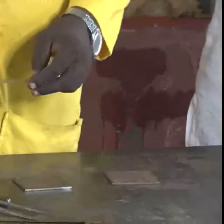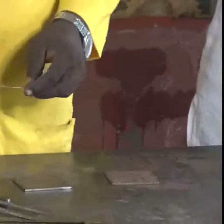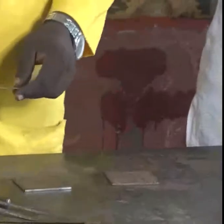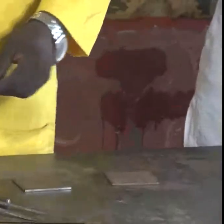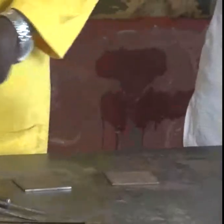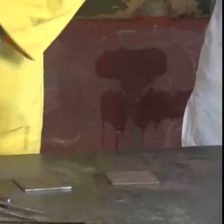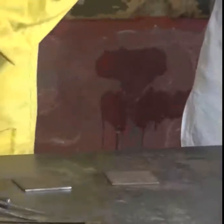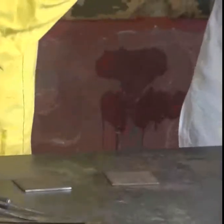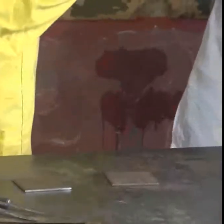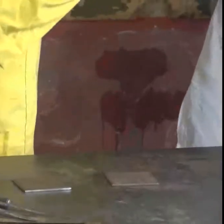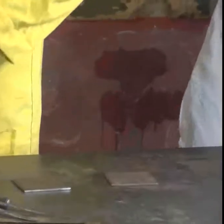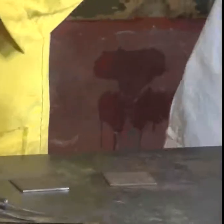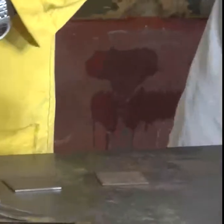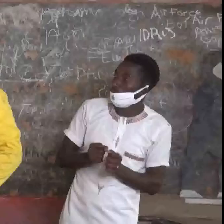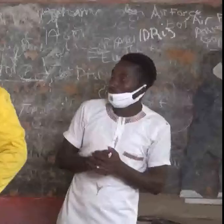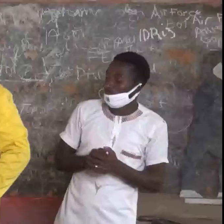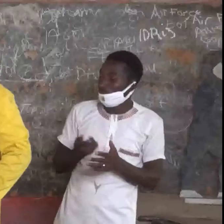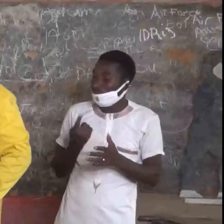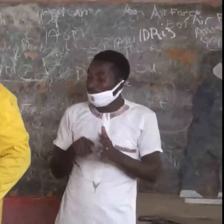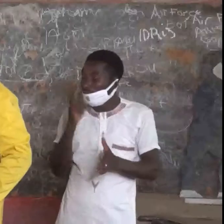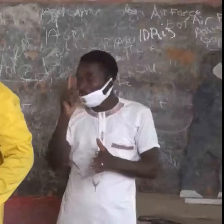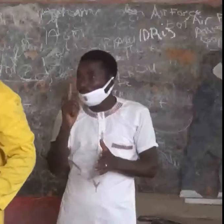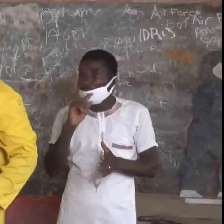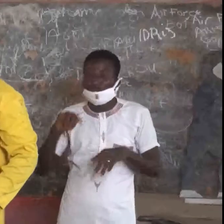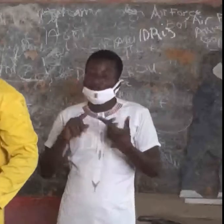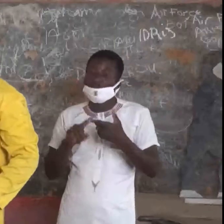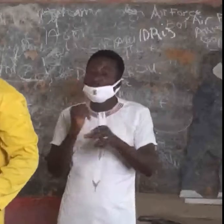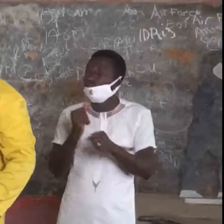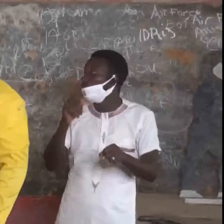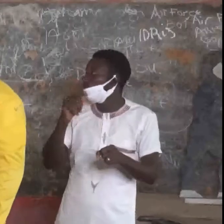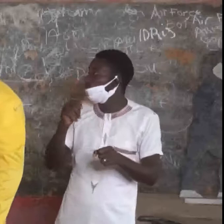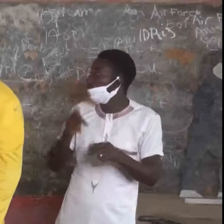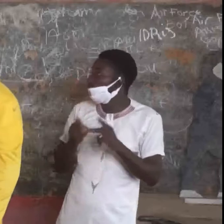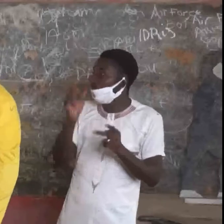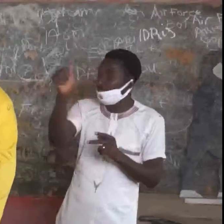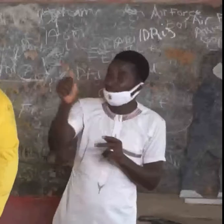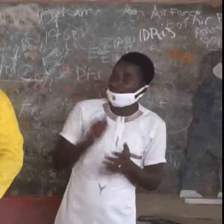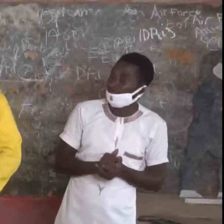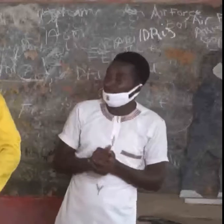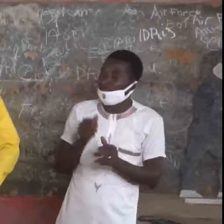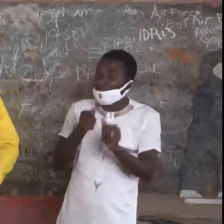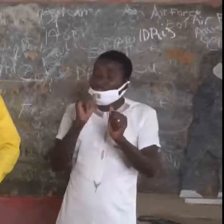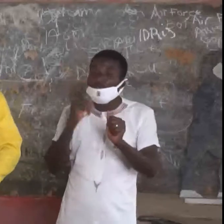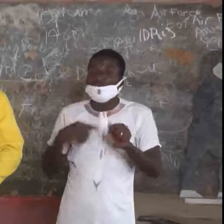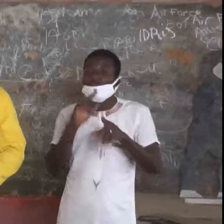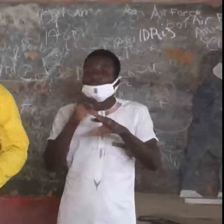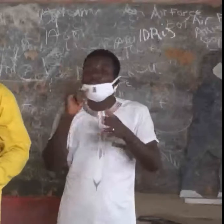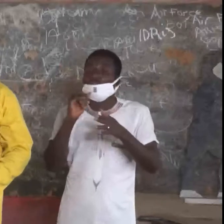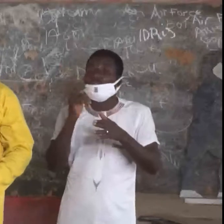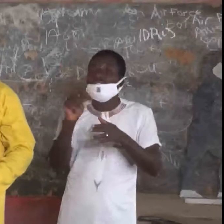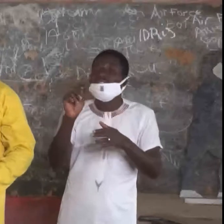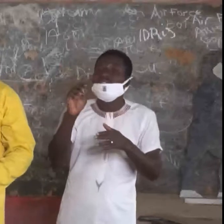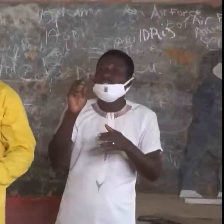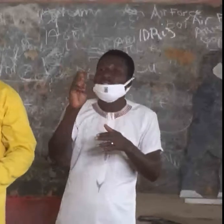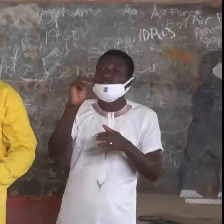you are to cut. The first one we are going to work on is the part A, which we refer to as the